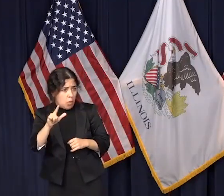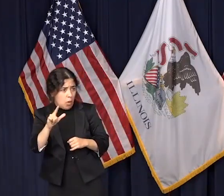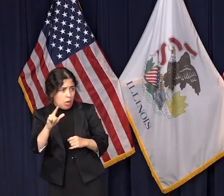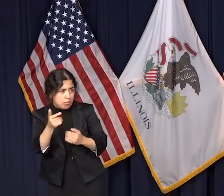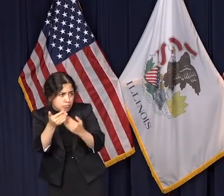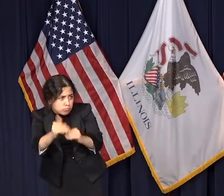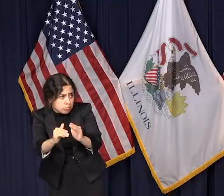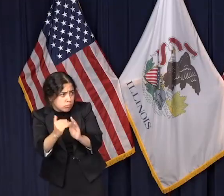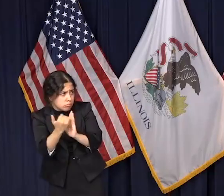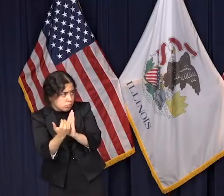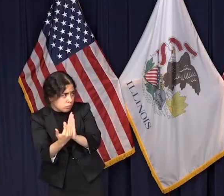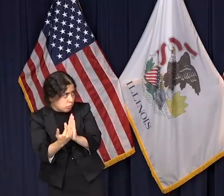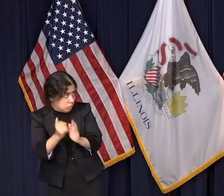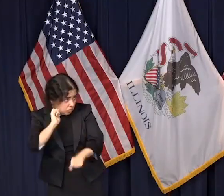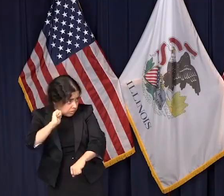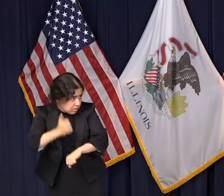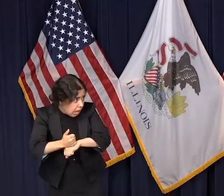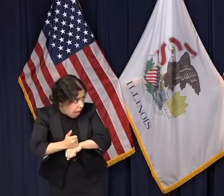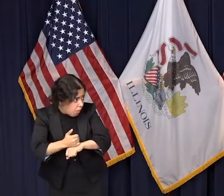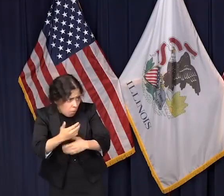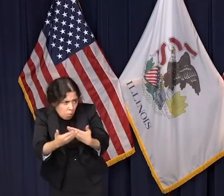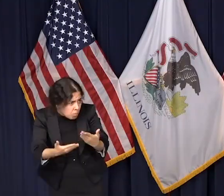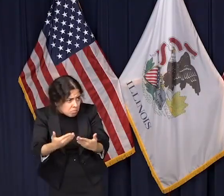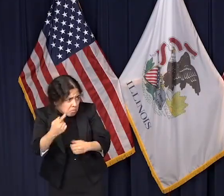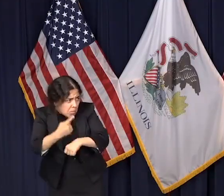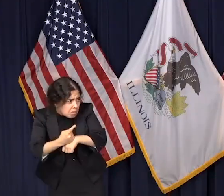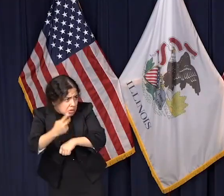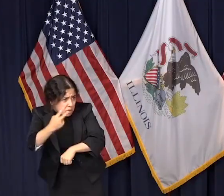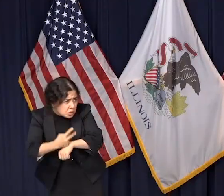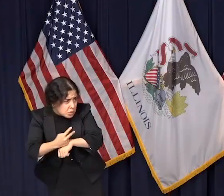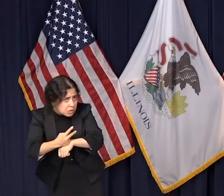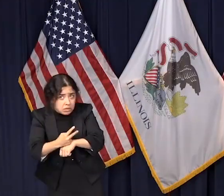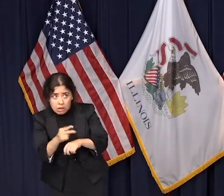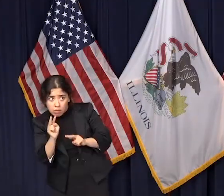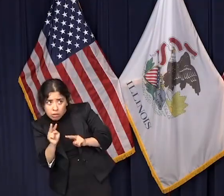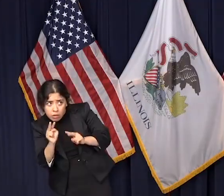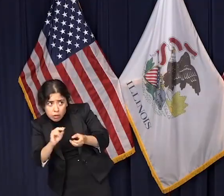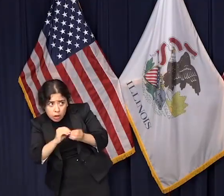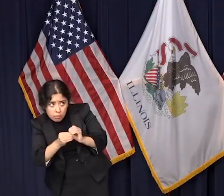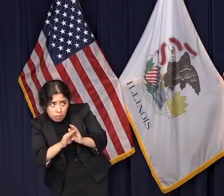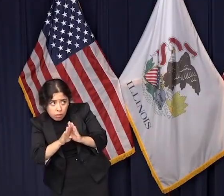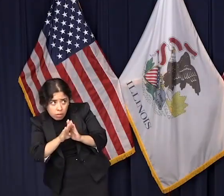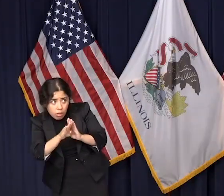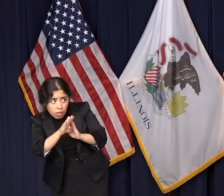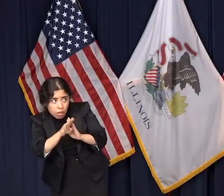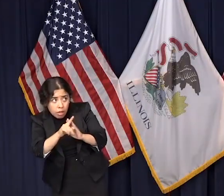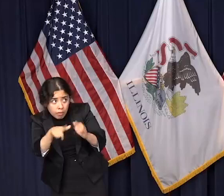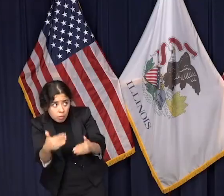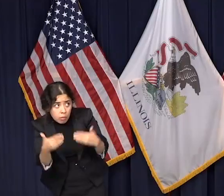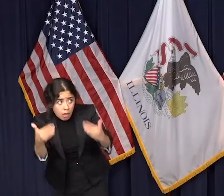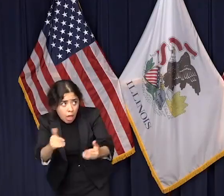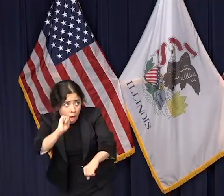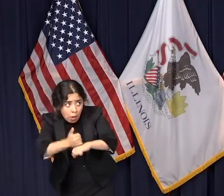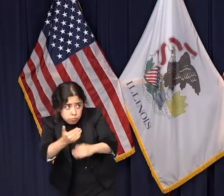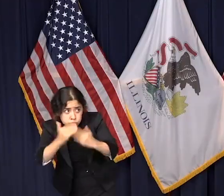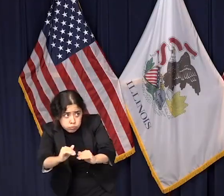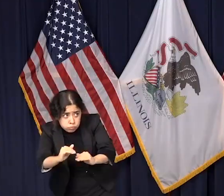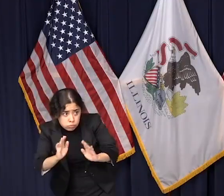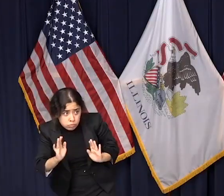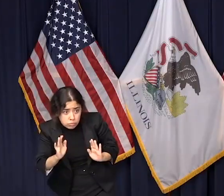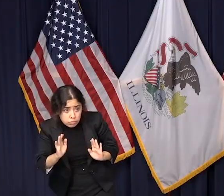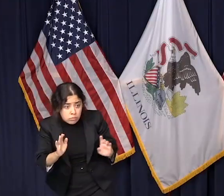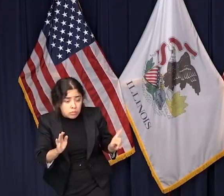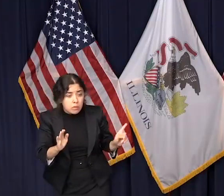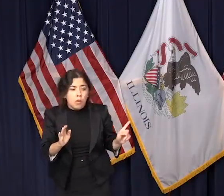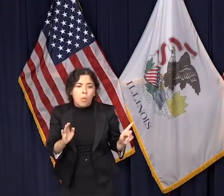at just another day or two of rising numbers? Might cause you to pull the trigger? Well, we're not going to be arbitrary about this. We put a plan out there just